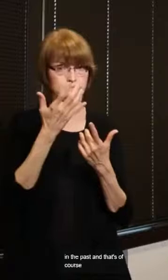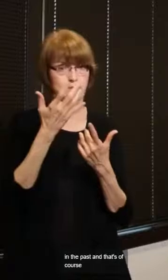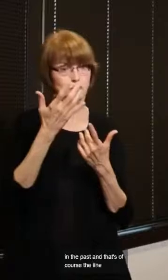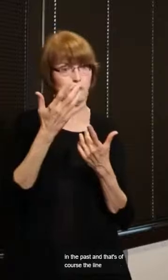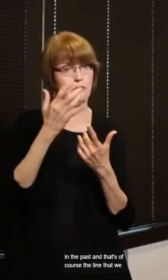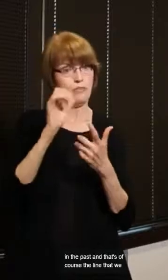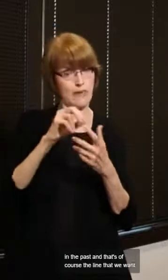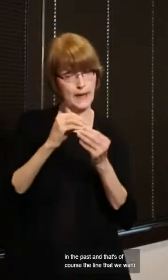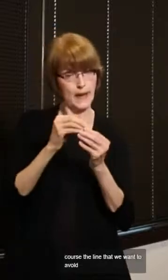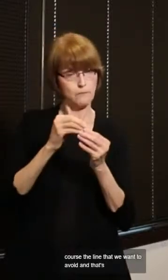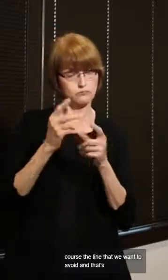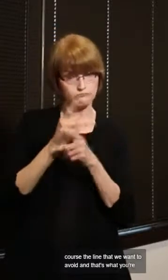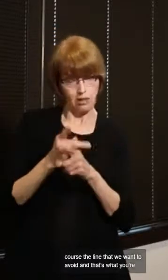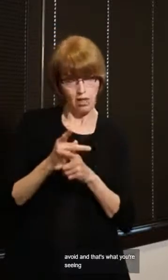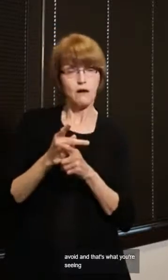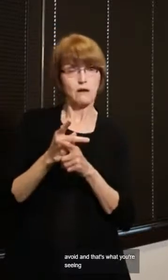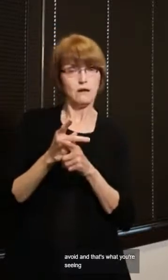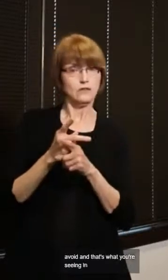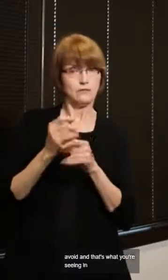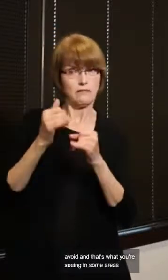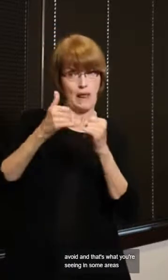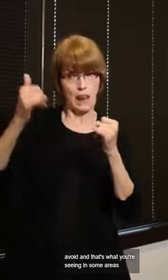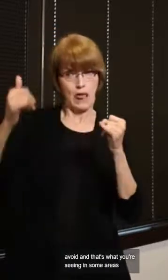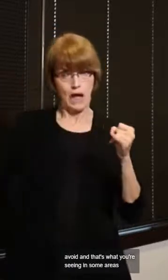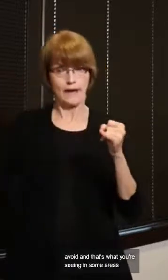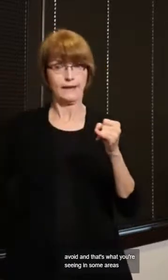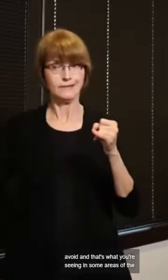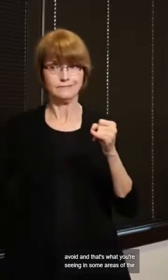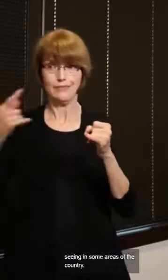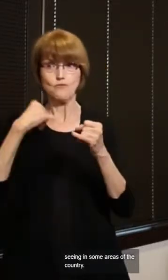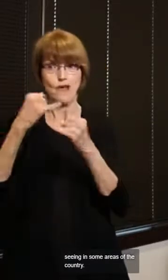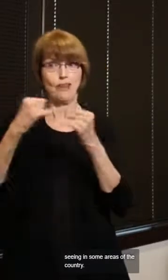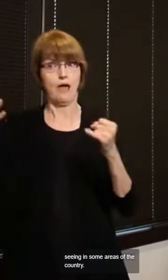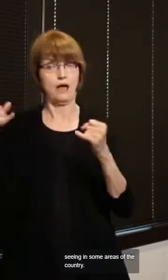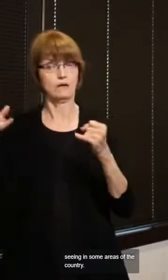want to avoid, and that's what you're seeing in some areas of the country.